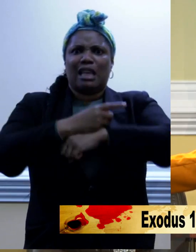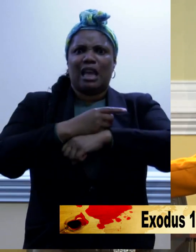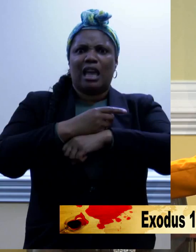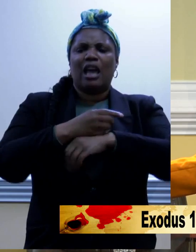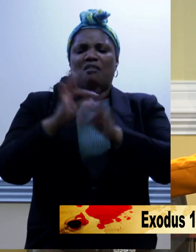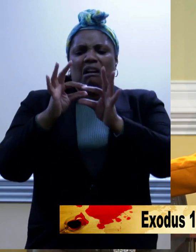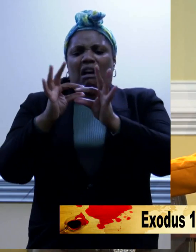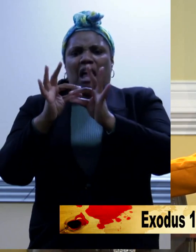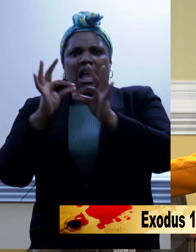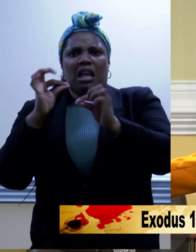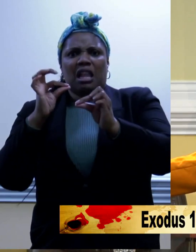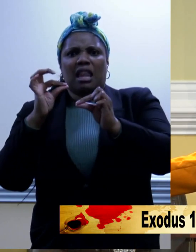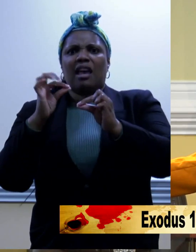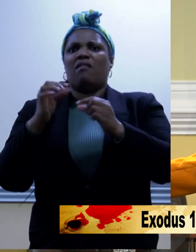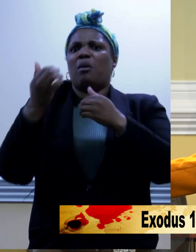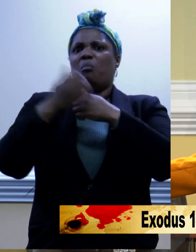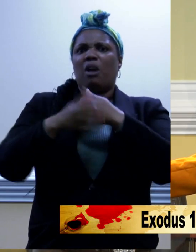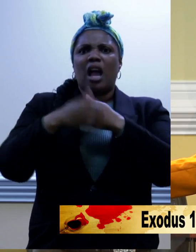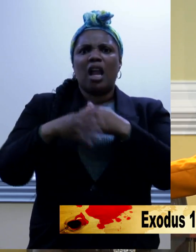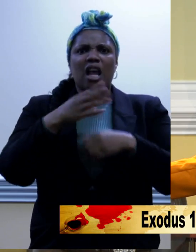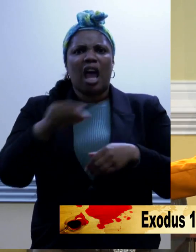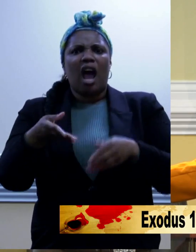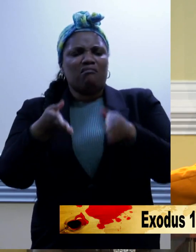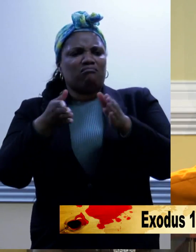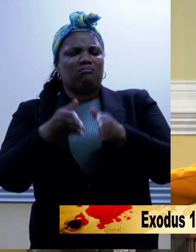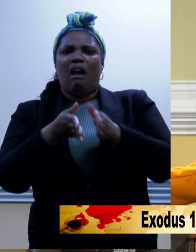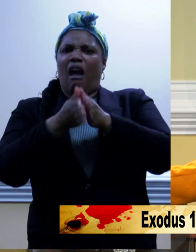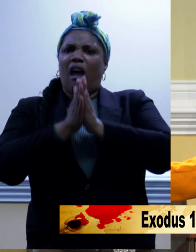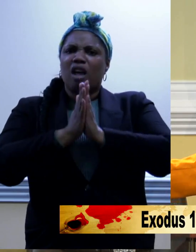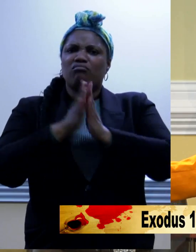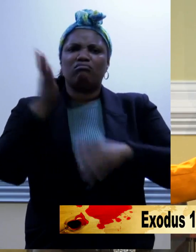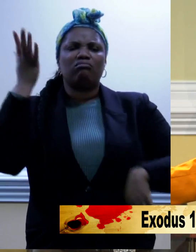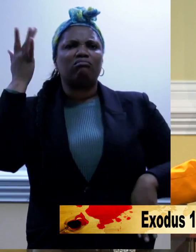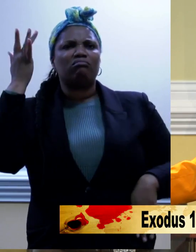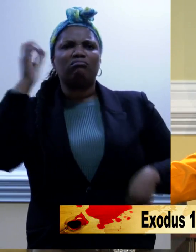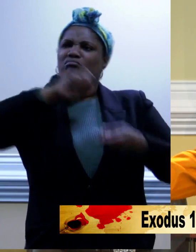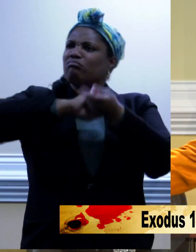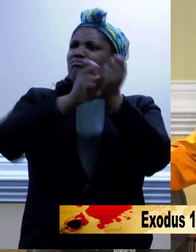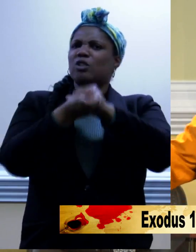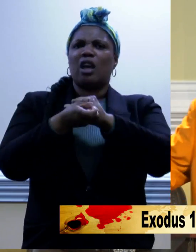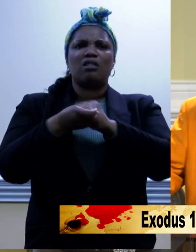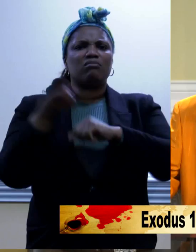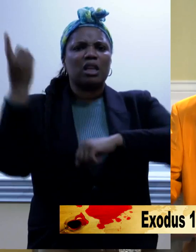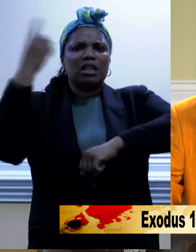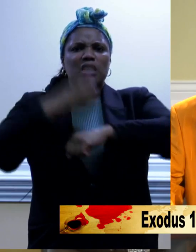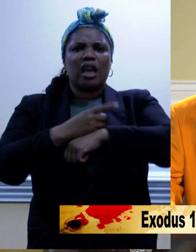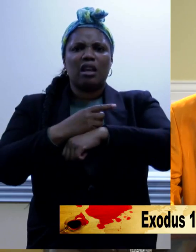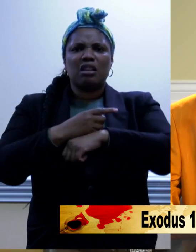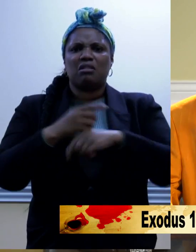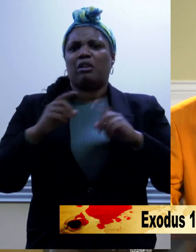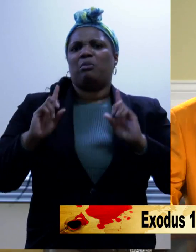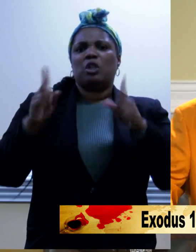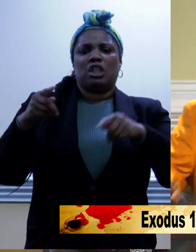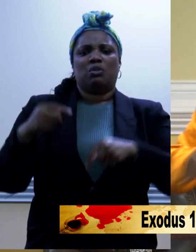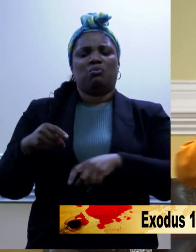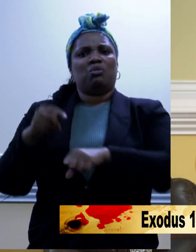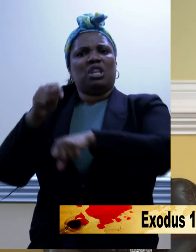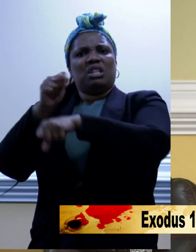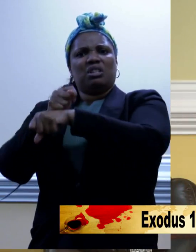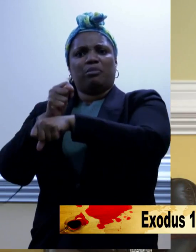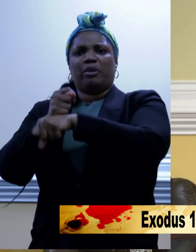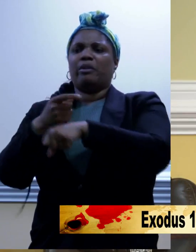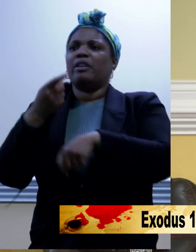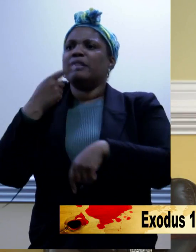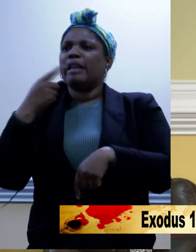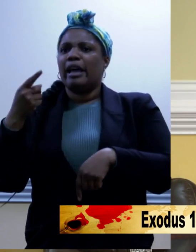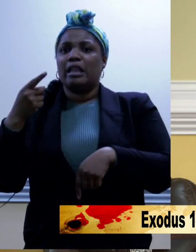Bread, and I caught it. And I called them and asked them. They sent me through two, three synagogues. And finally, they got me in a place,